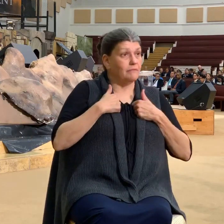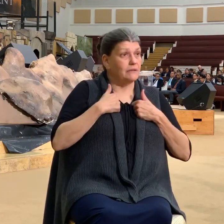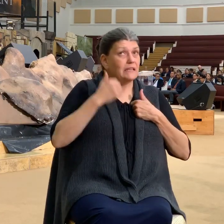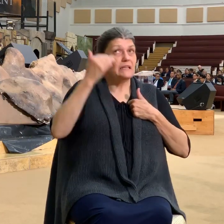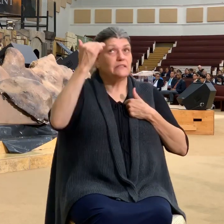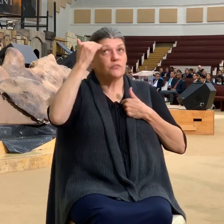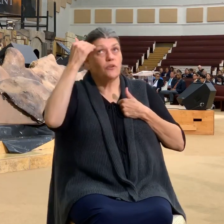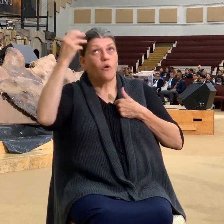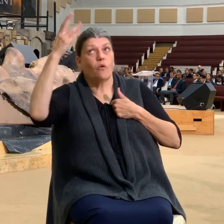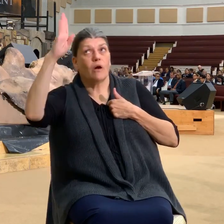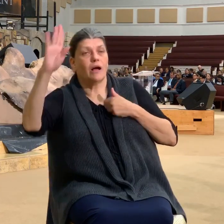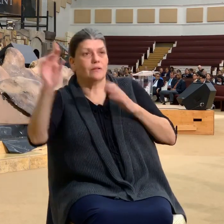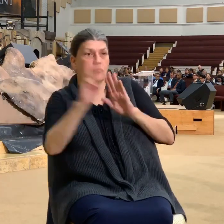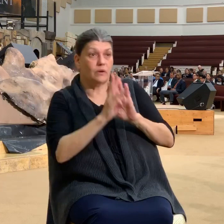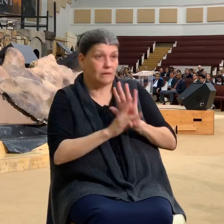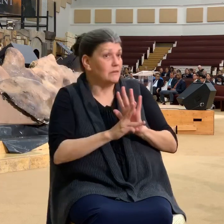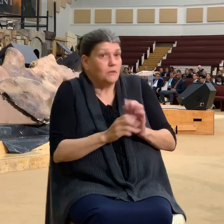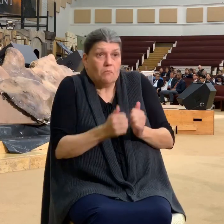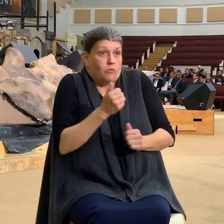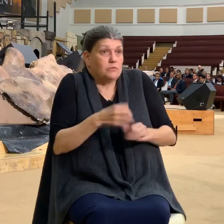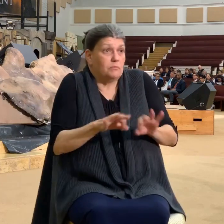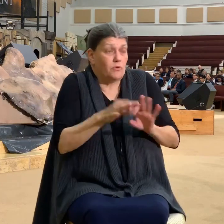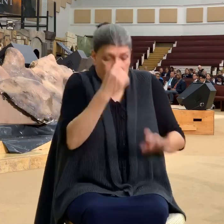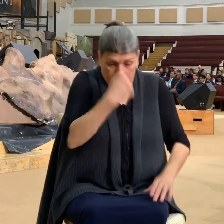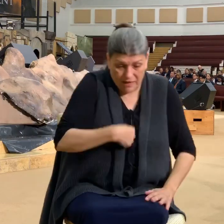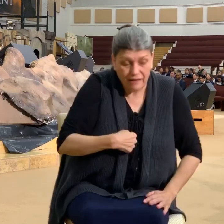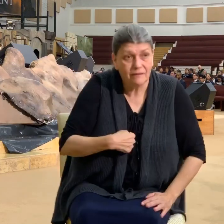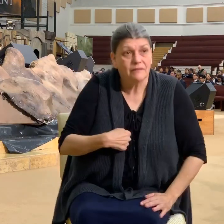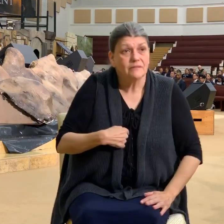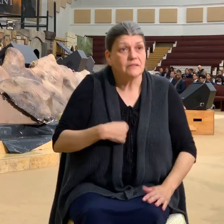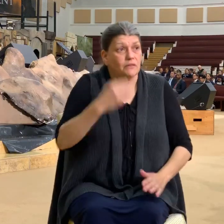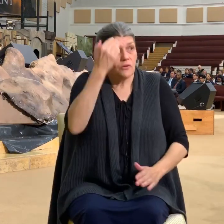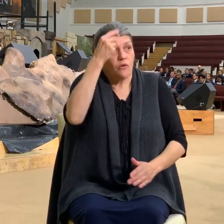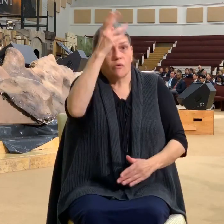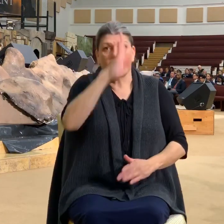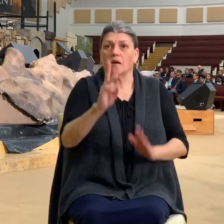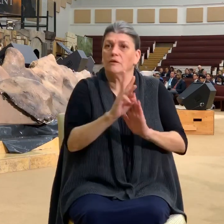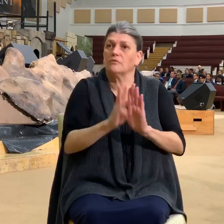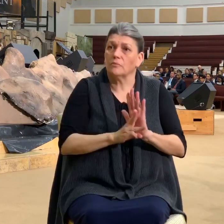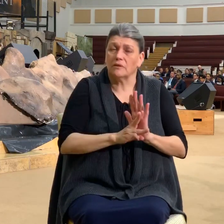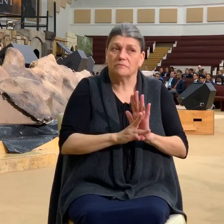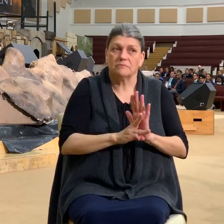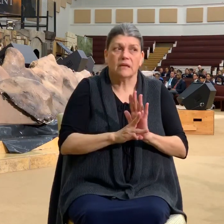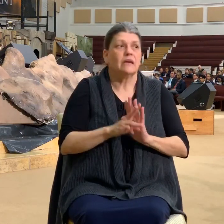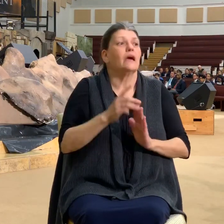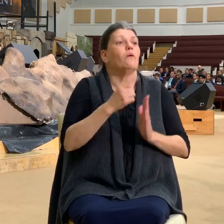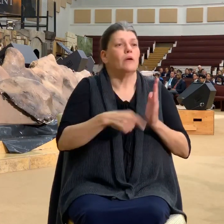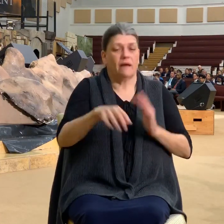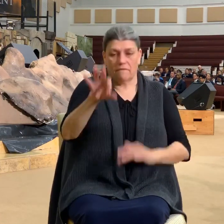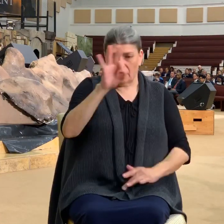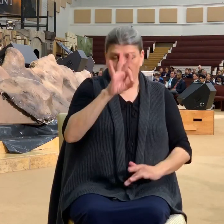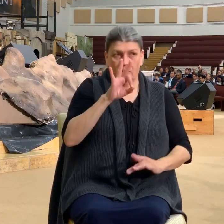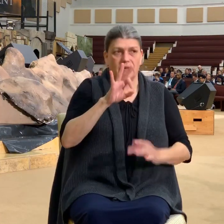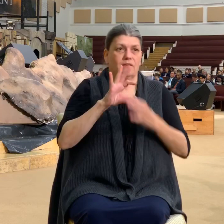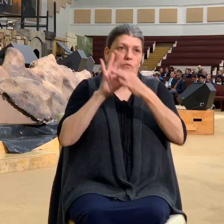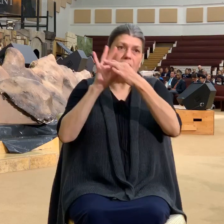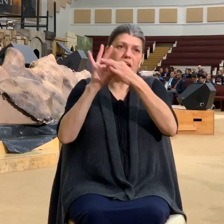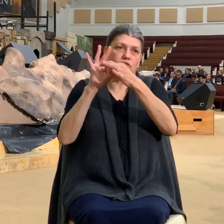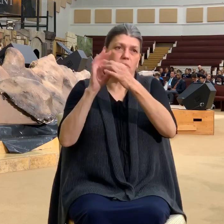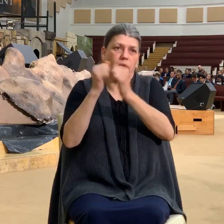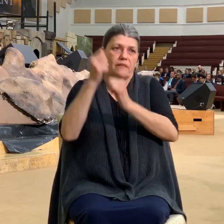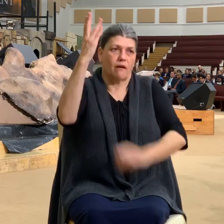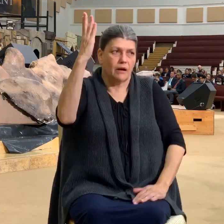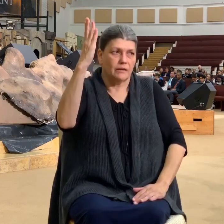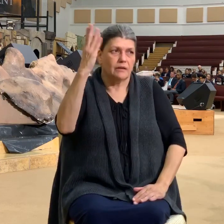know God's will. And here's what I have found out about my relationship with God.